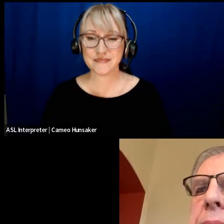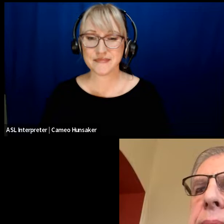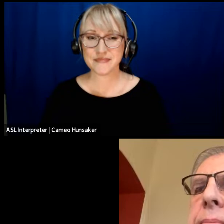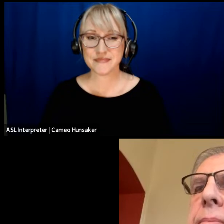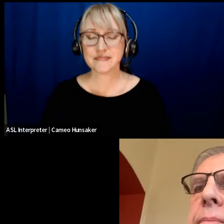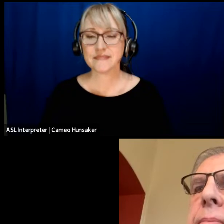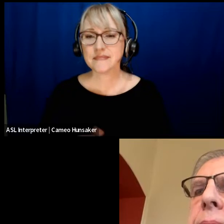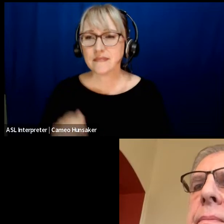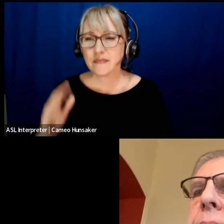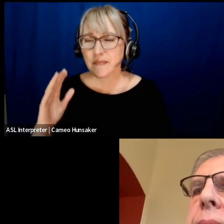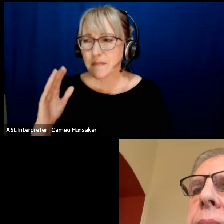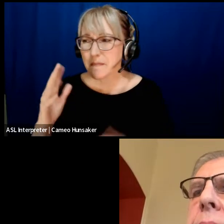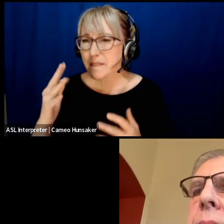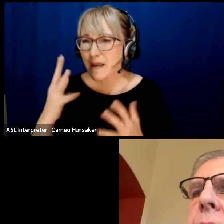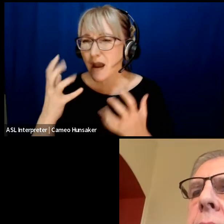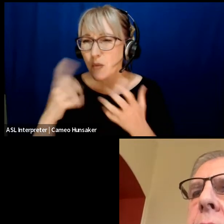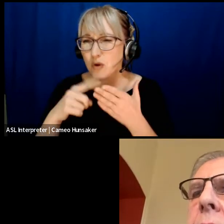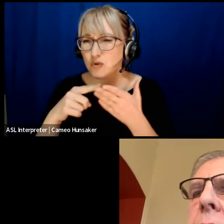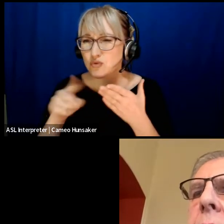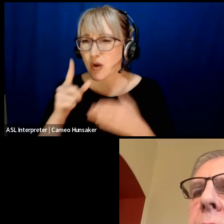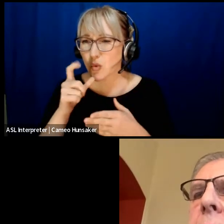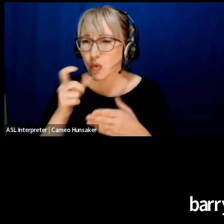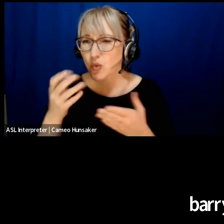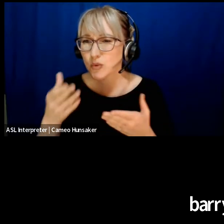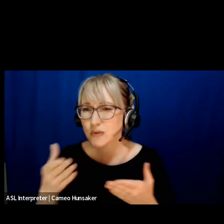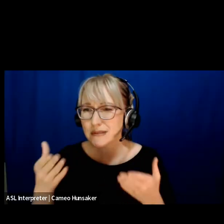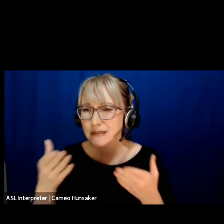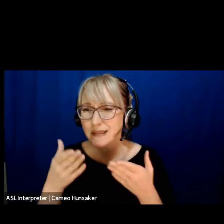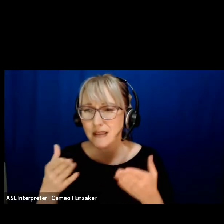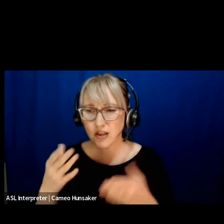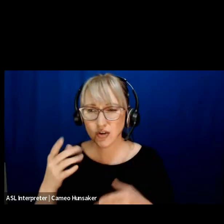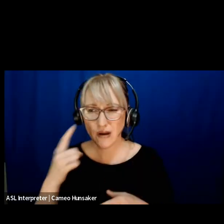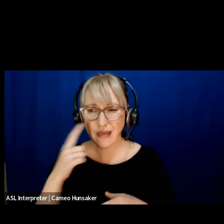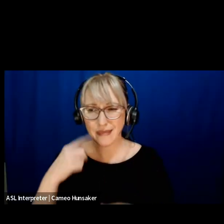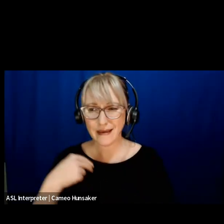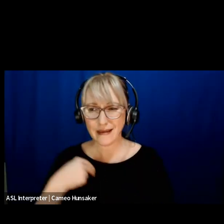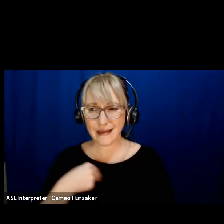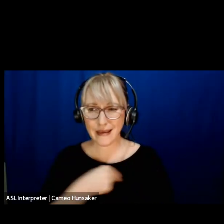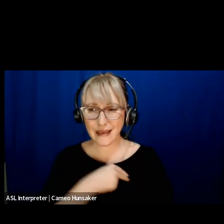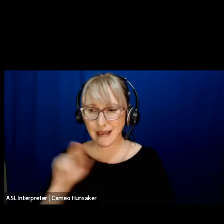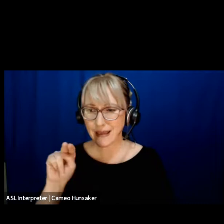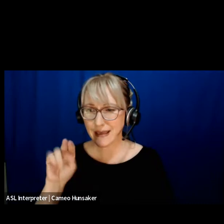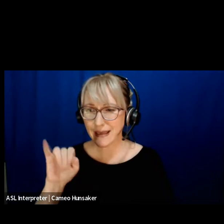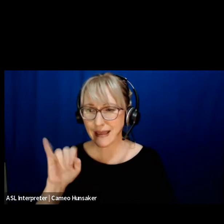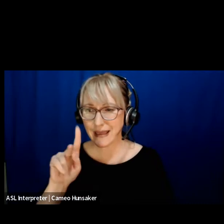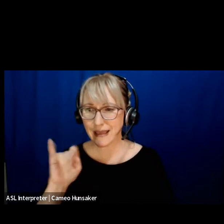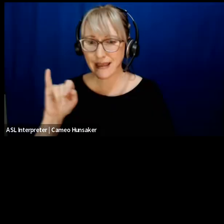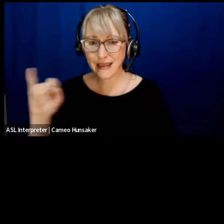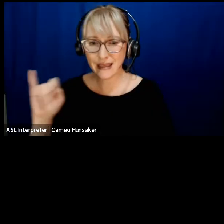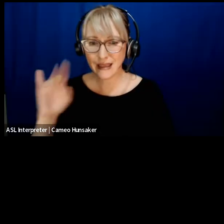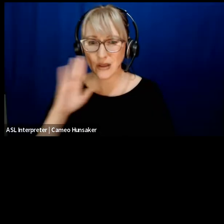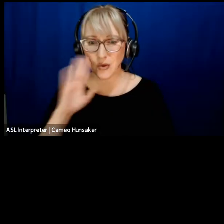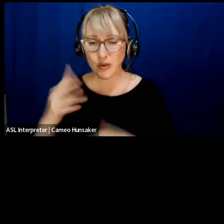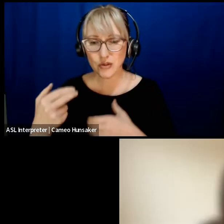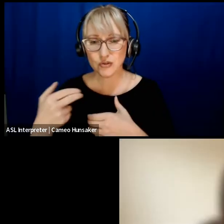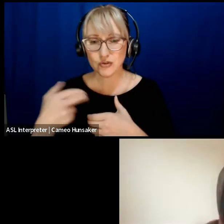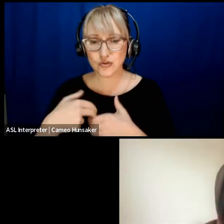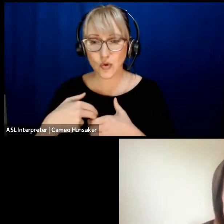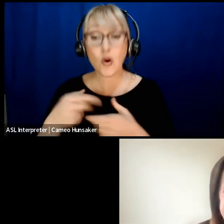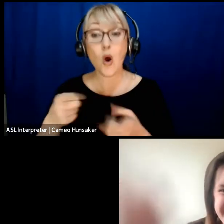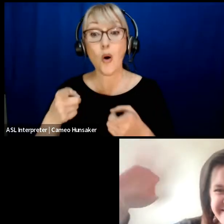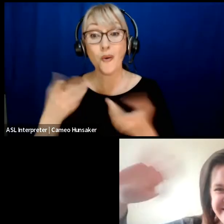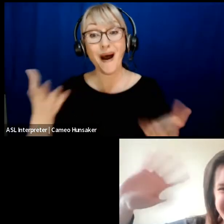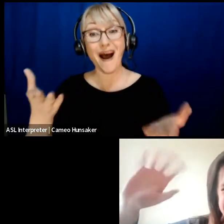know Nikki will be joining us, and I don't believe that she is here yet. Just want to make sure that I don't.